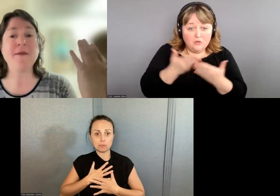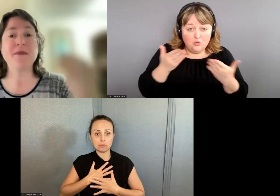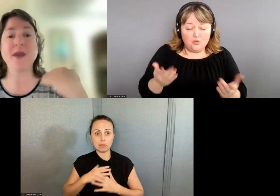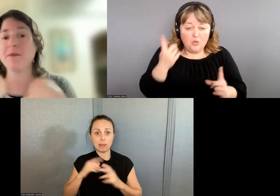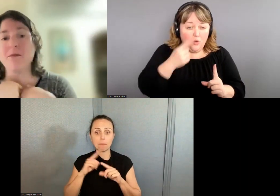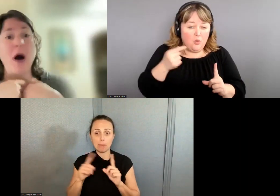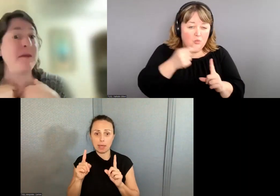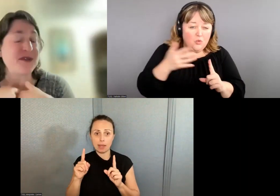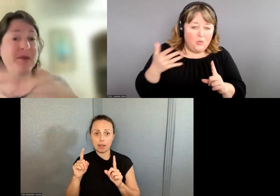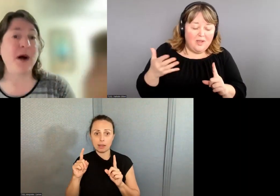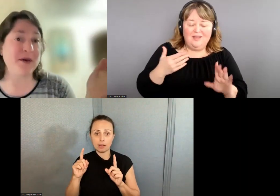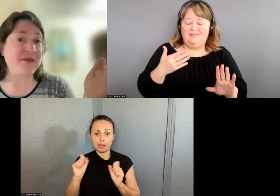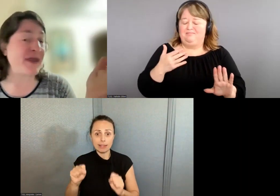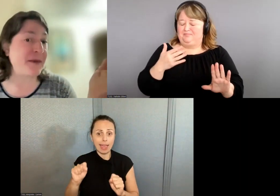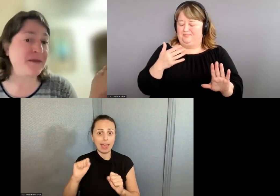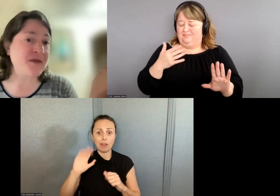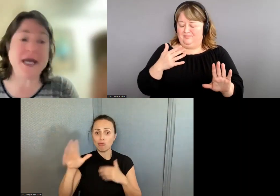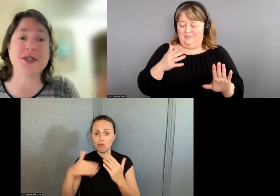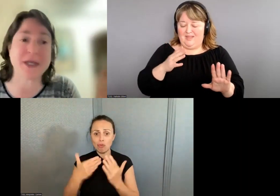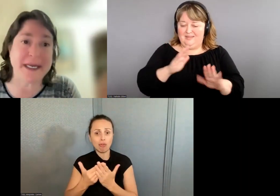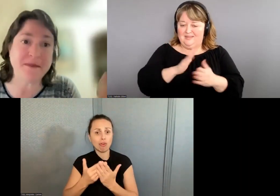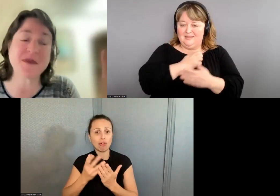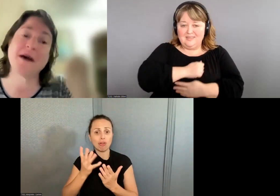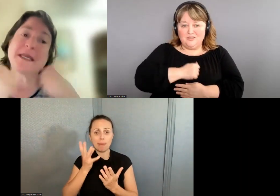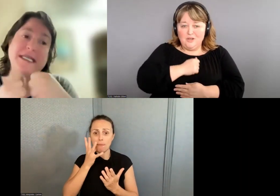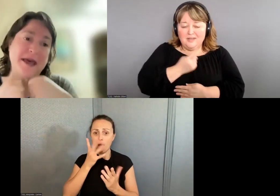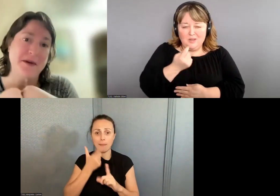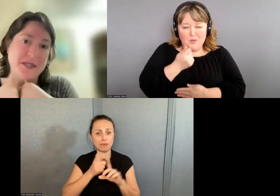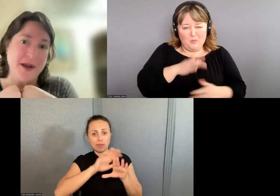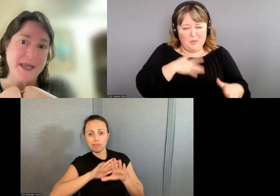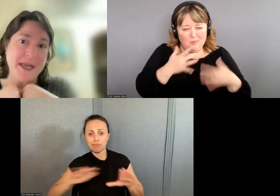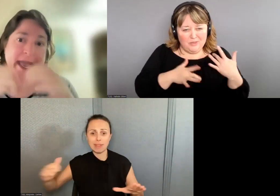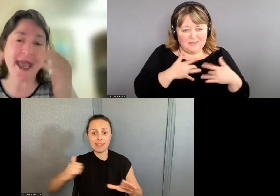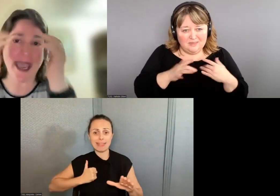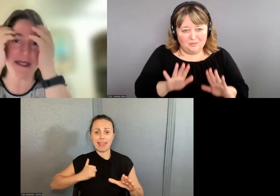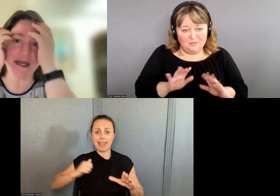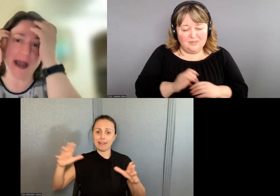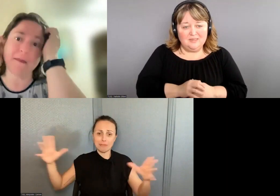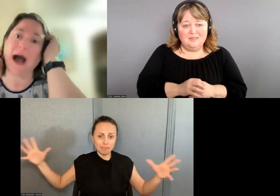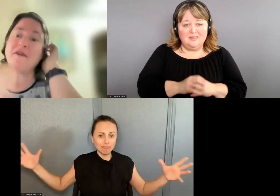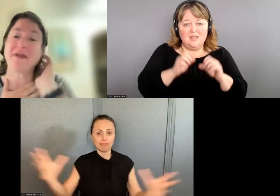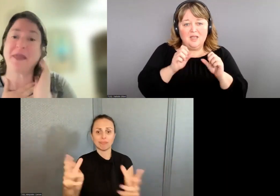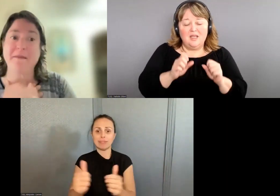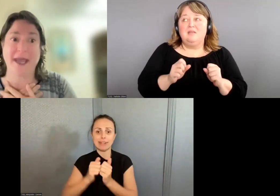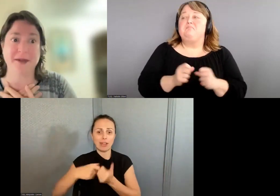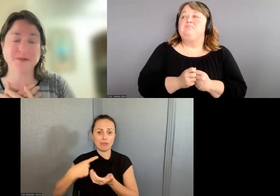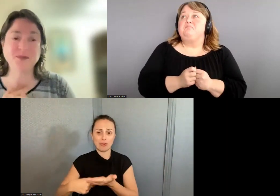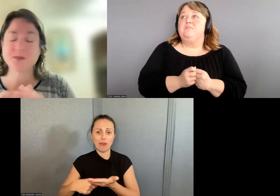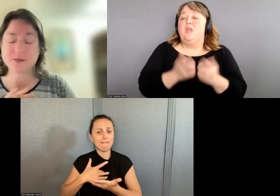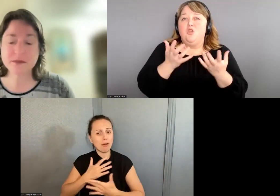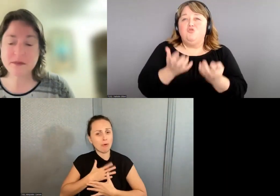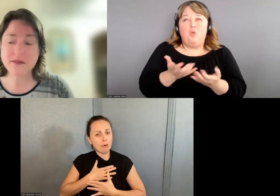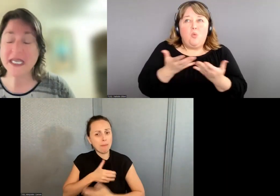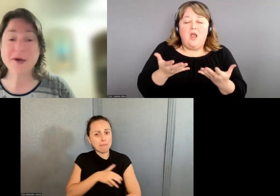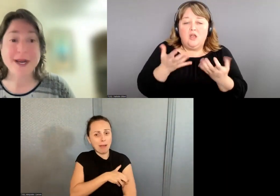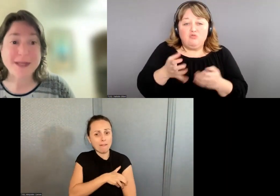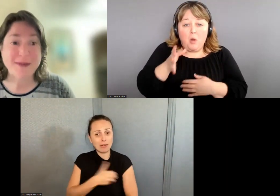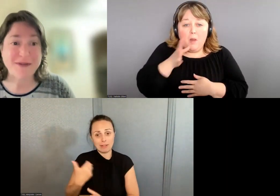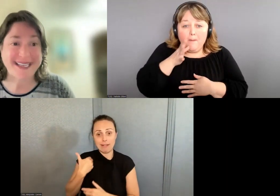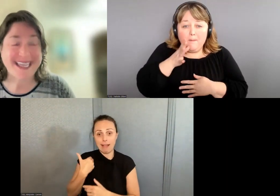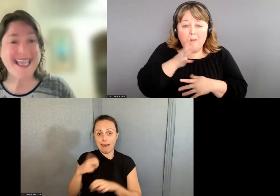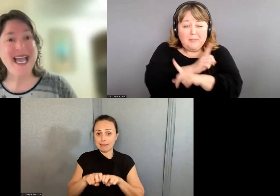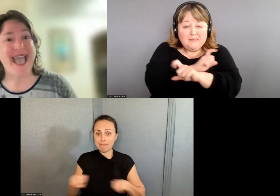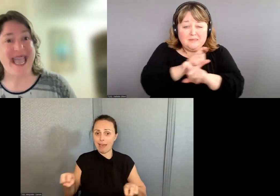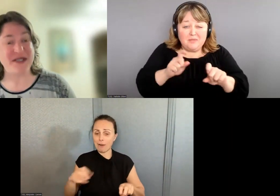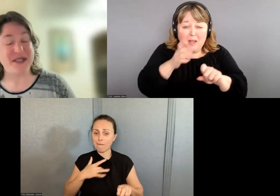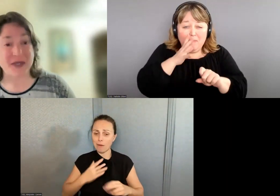get moms from all over the country coming together and talking? And I found that panel incredibly